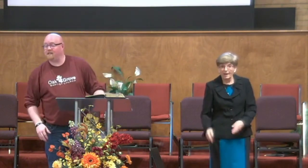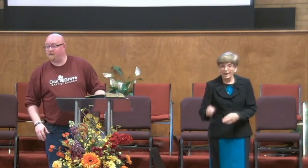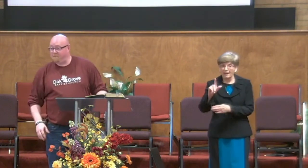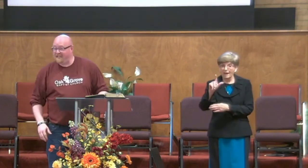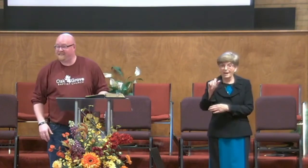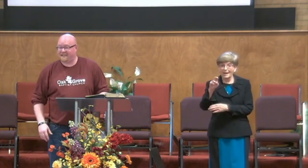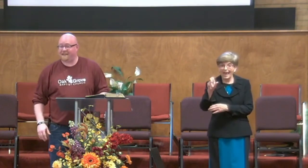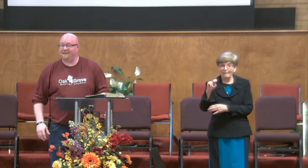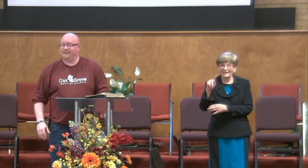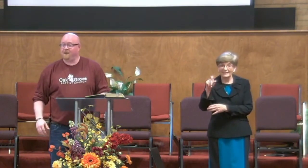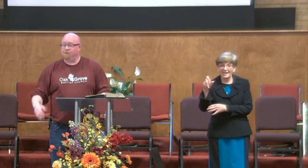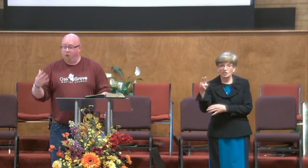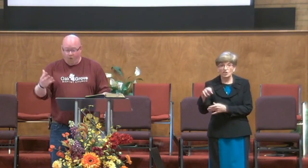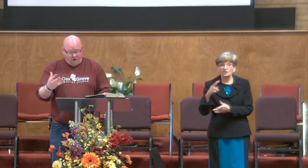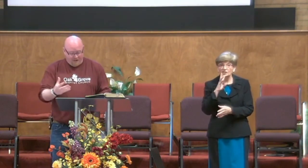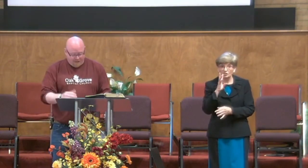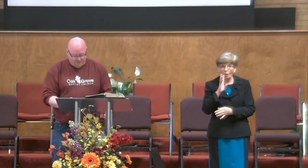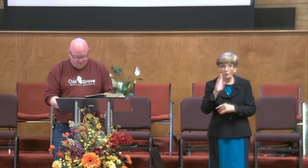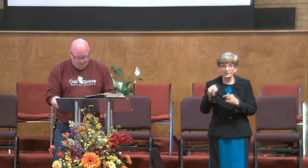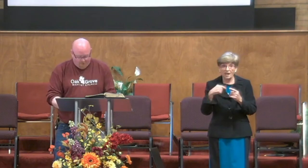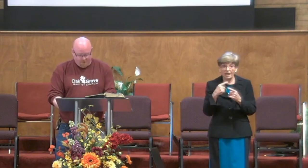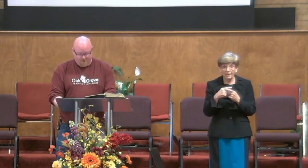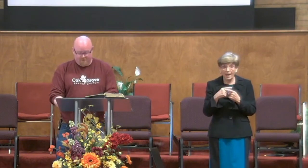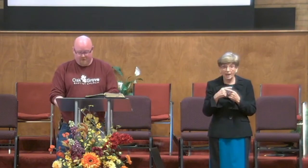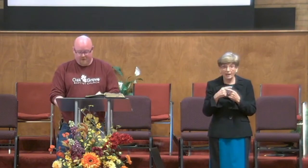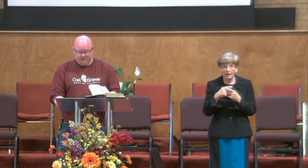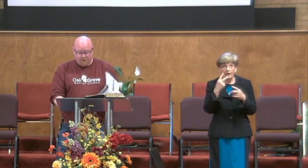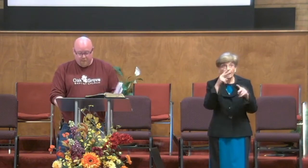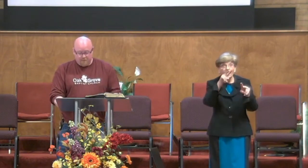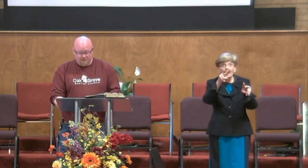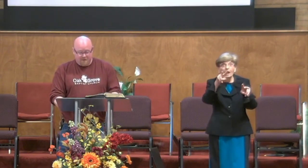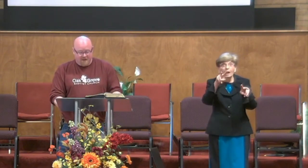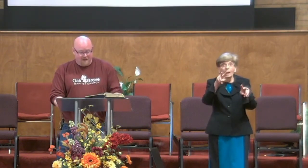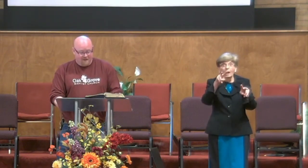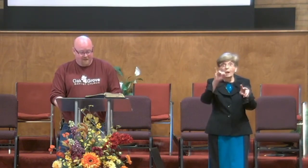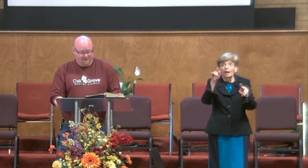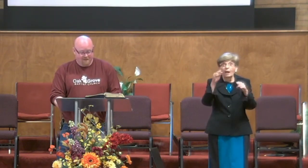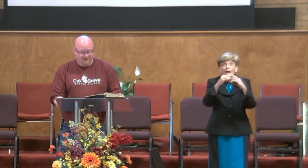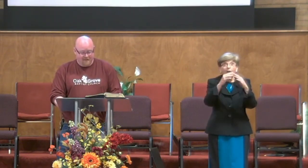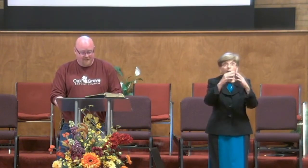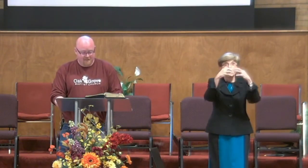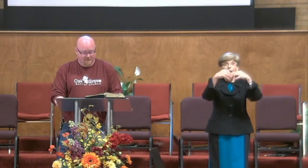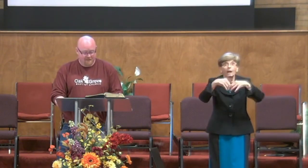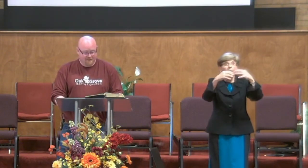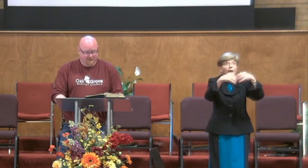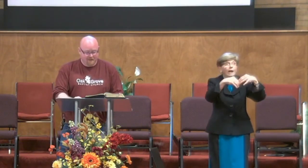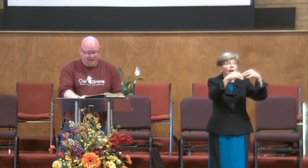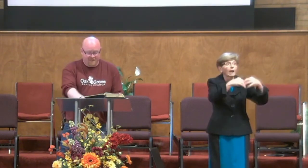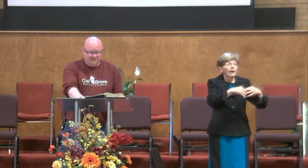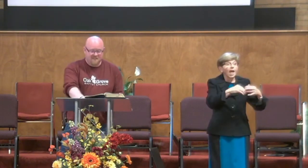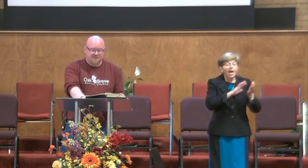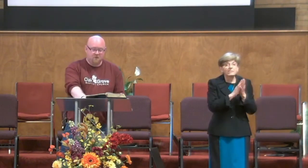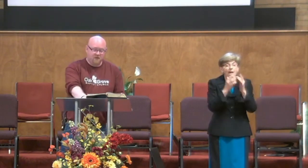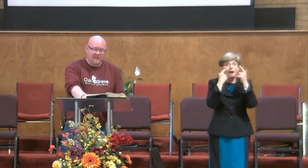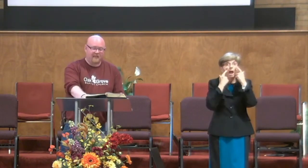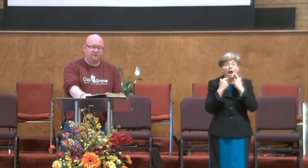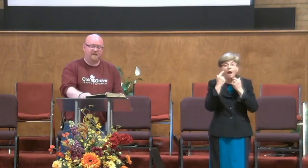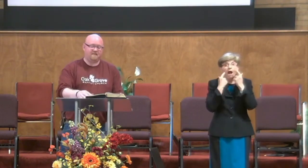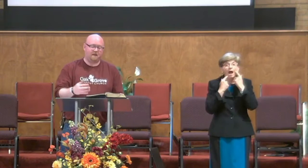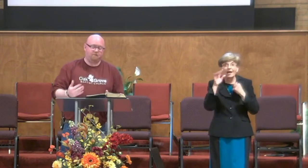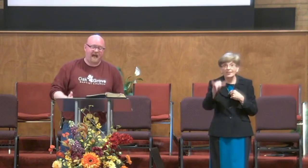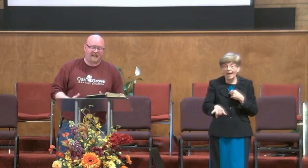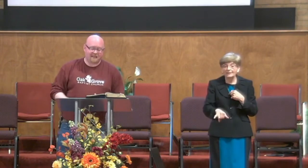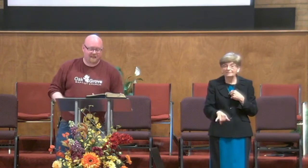entire book lamenting, mourning the fall of the people of God, the nation. And this is